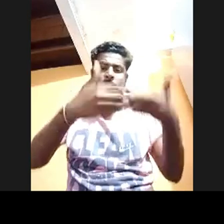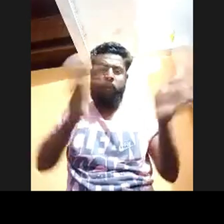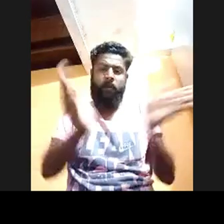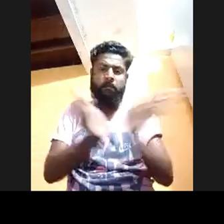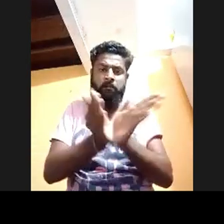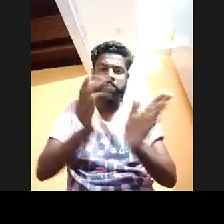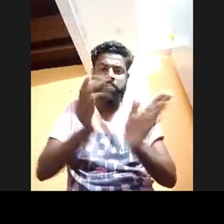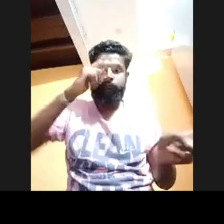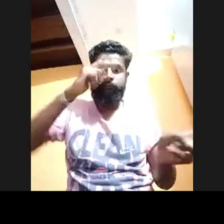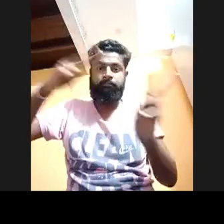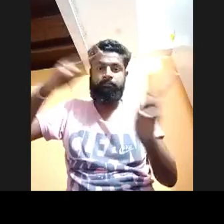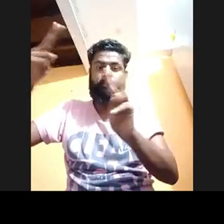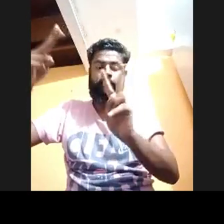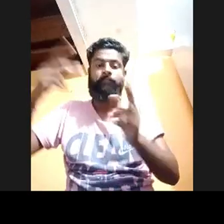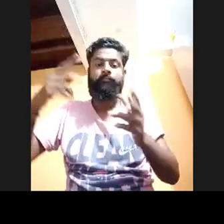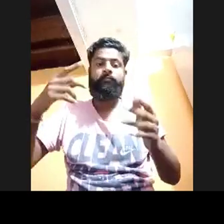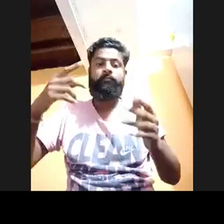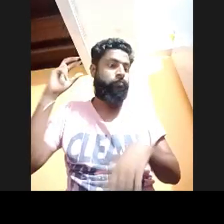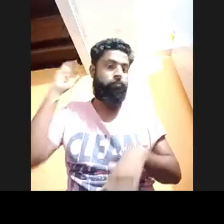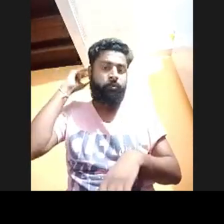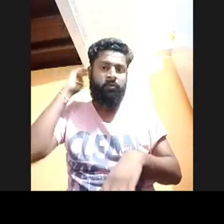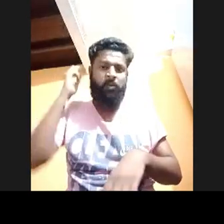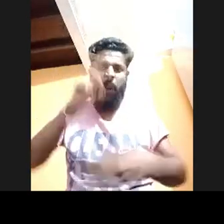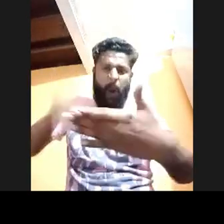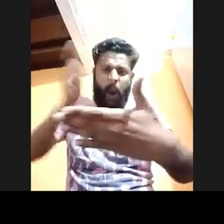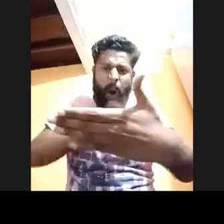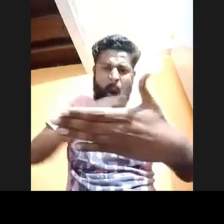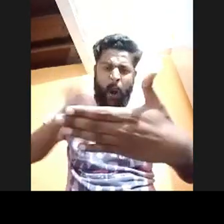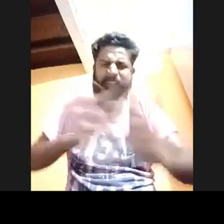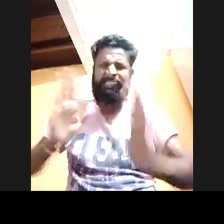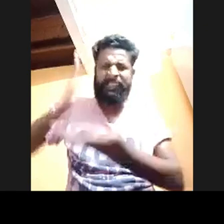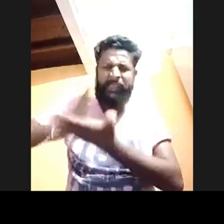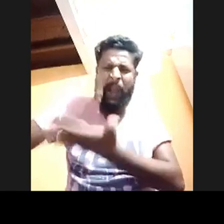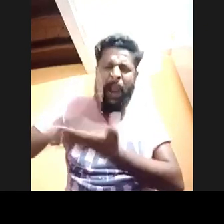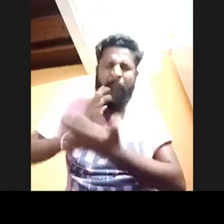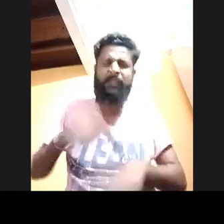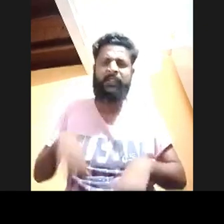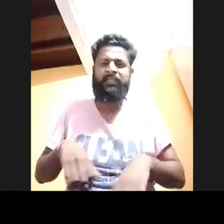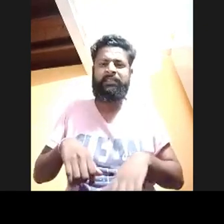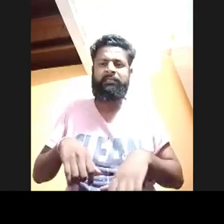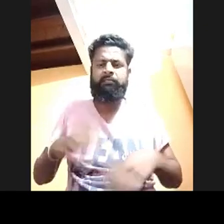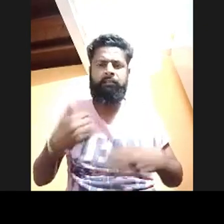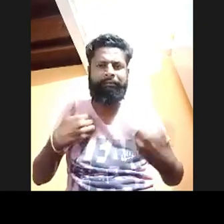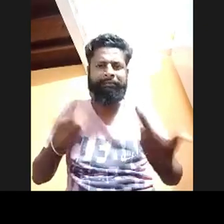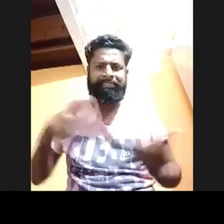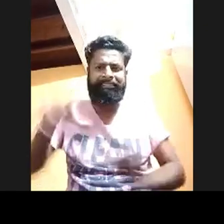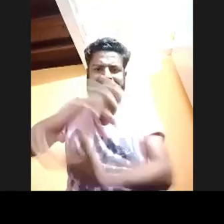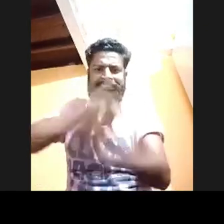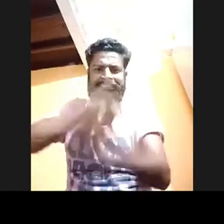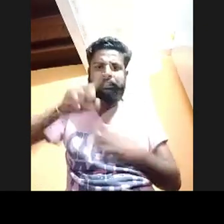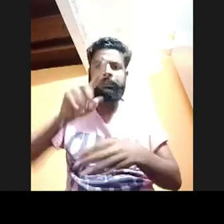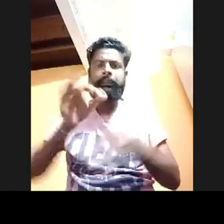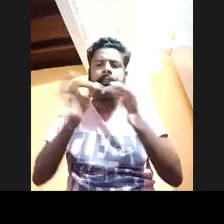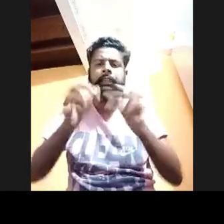one, I felt that the deaf community had so many misconceptions about cochlear implant that it's just bad, it stops sign